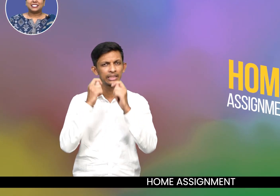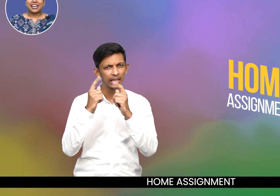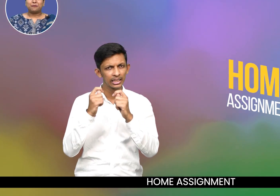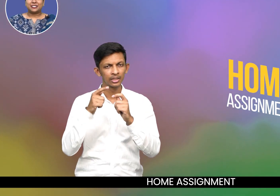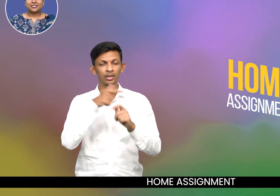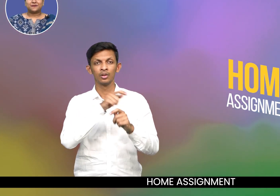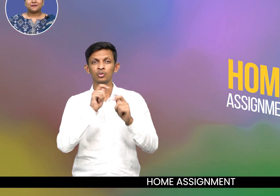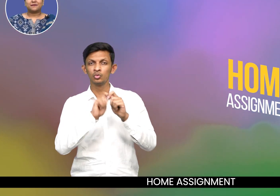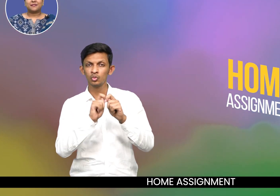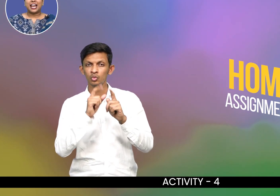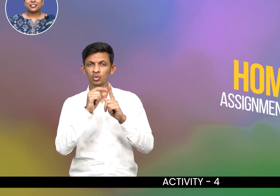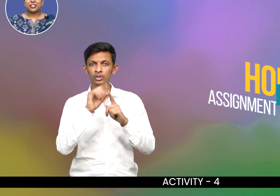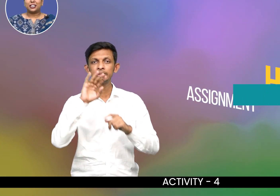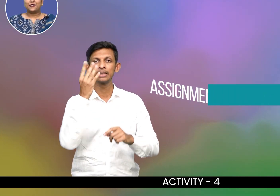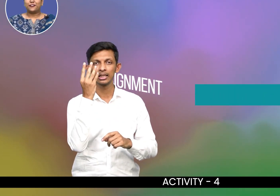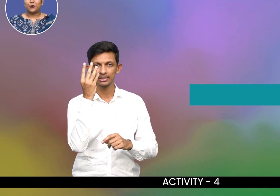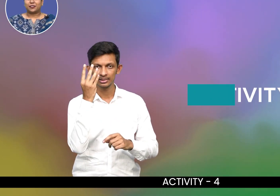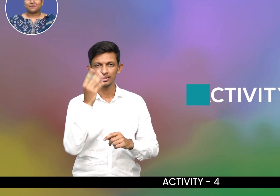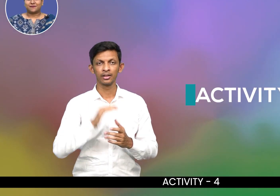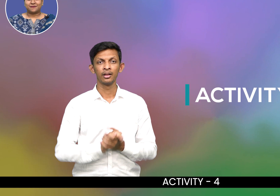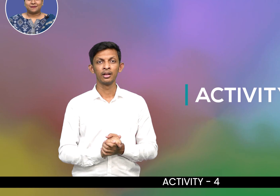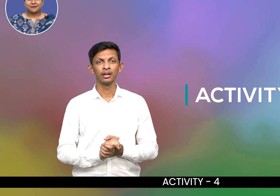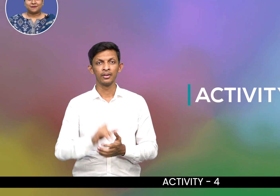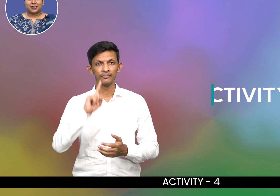Home assignment. Activity 4.